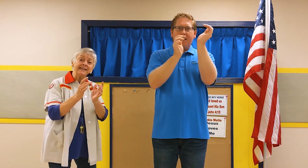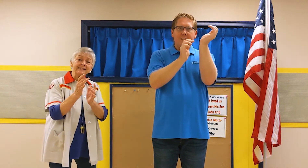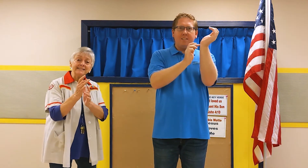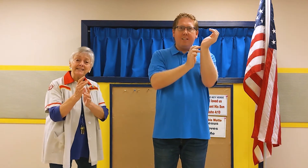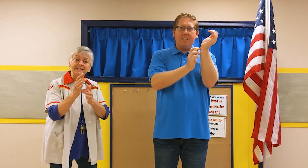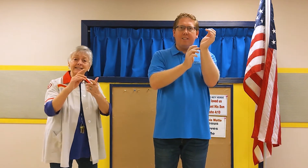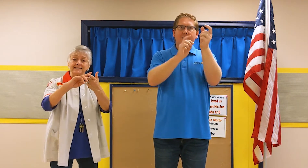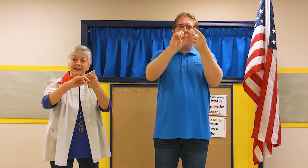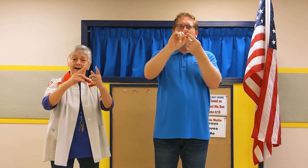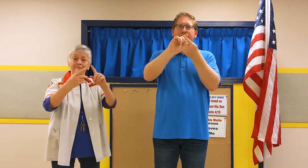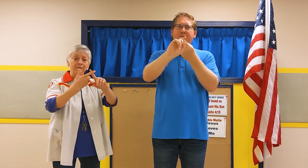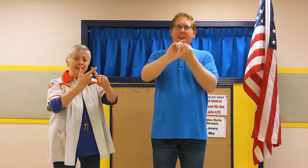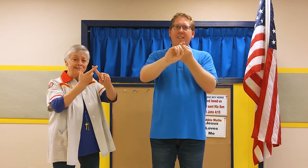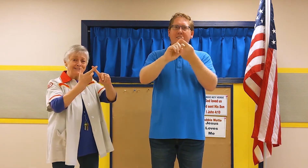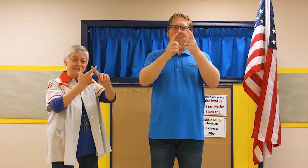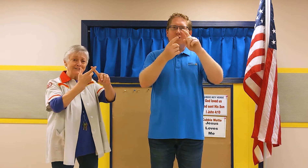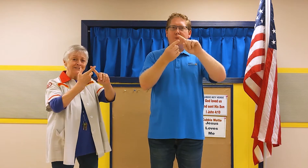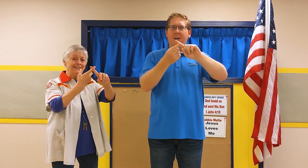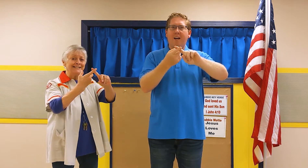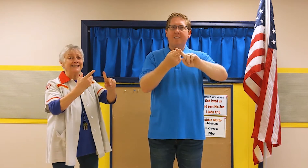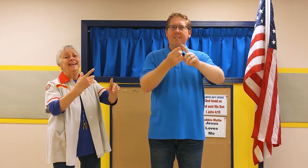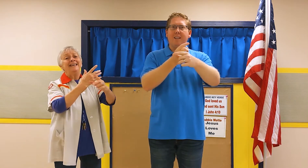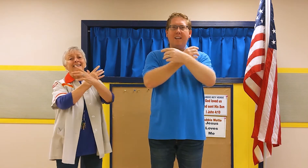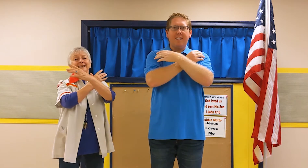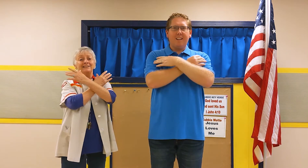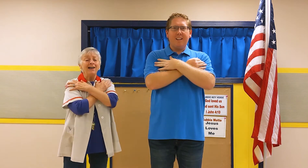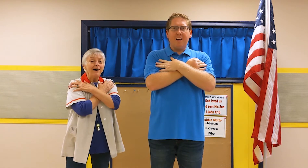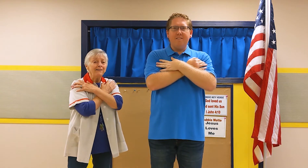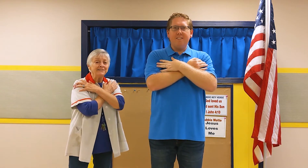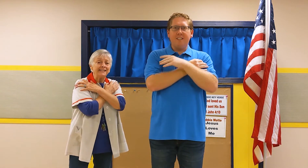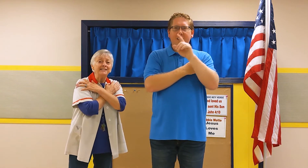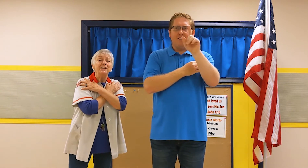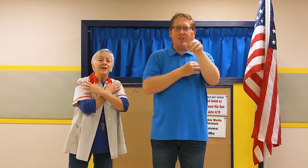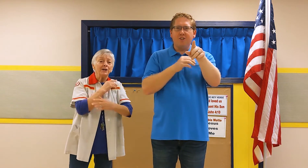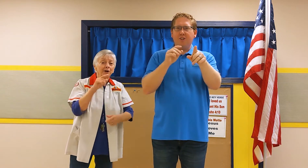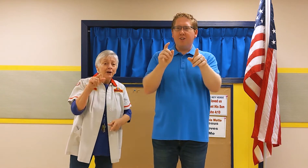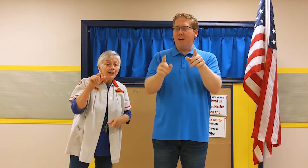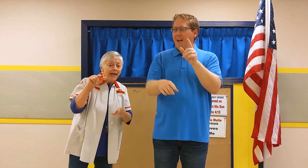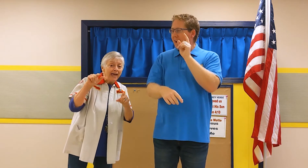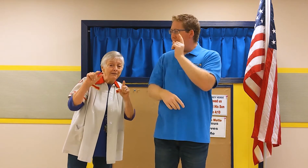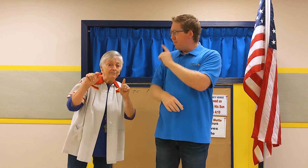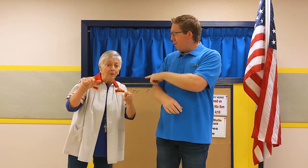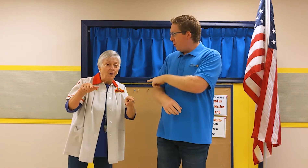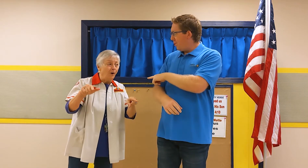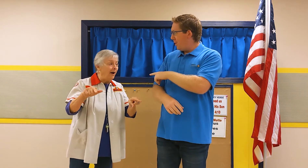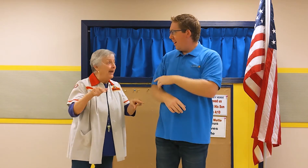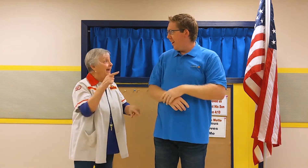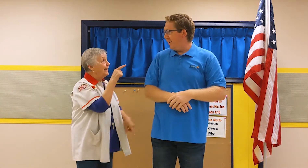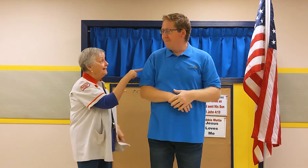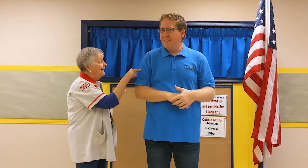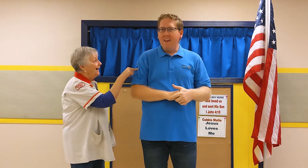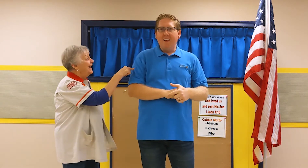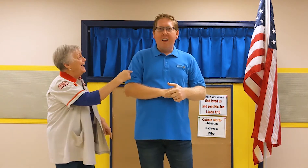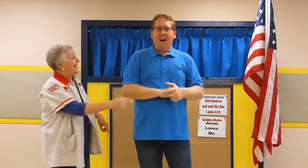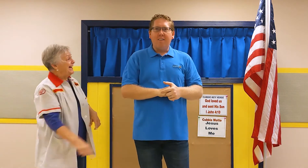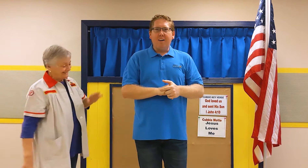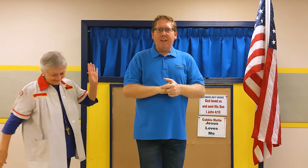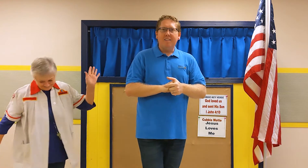Jesus is a friend to us, he loves each girl and boy. All right, good